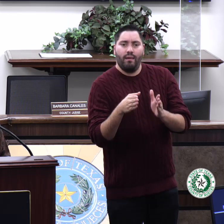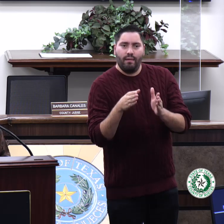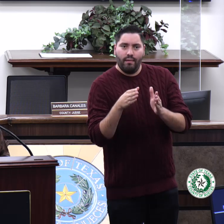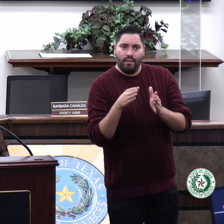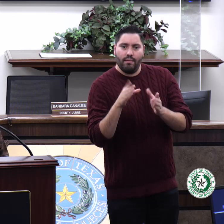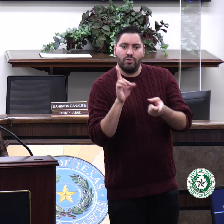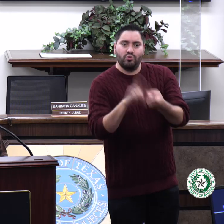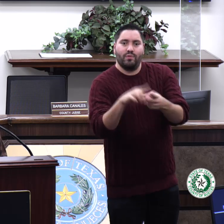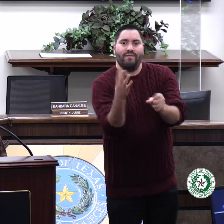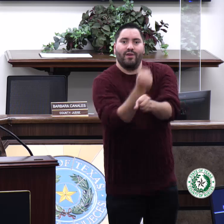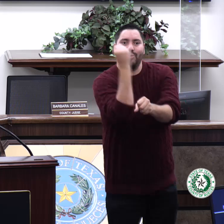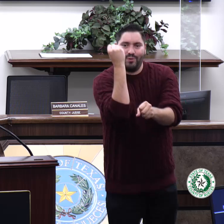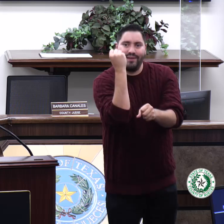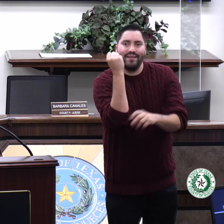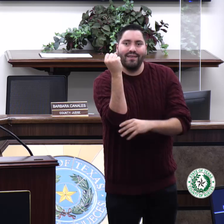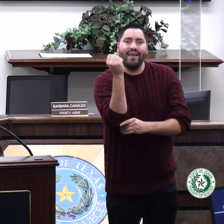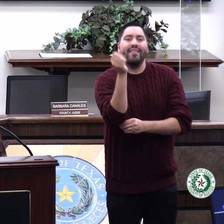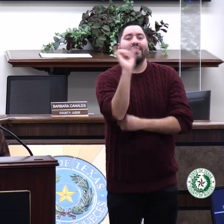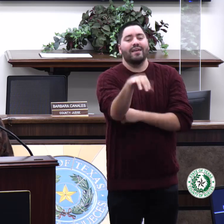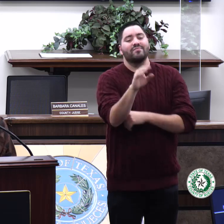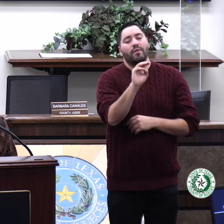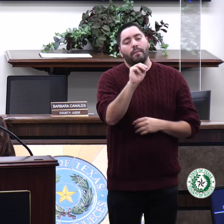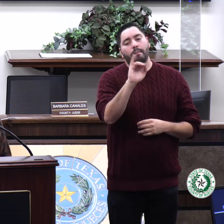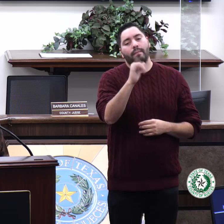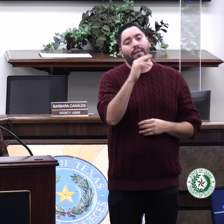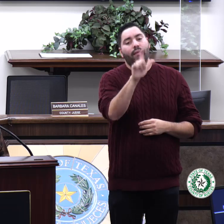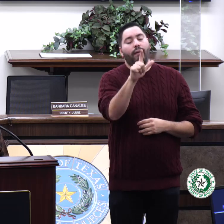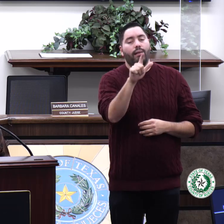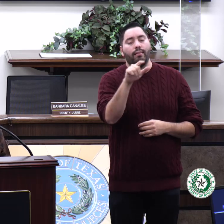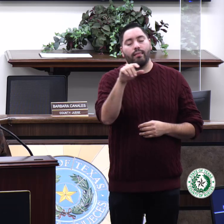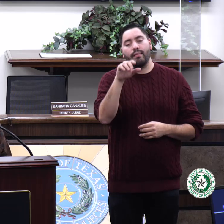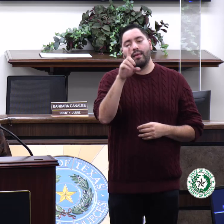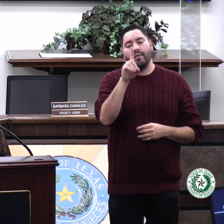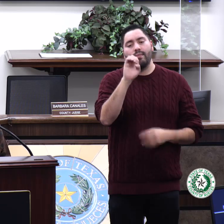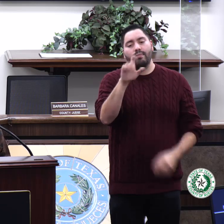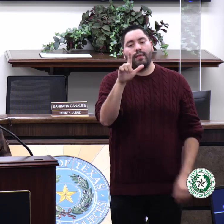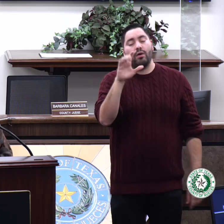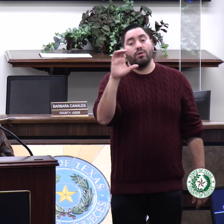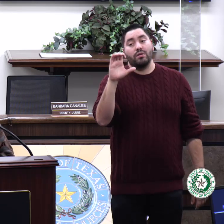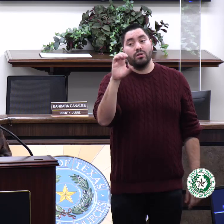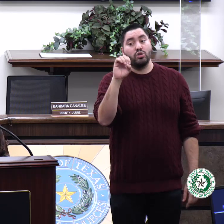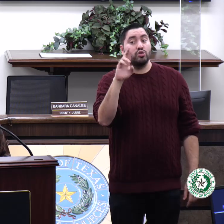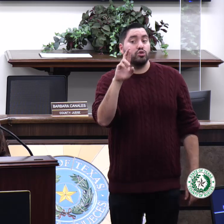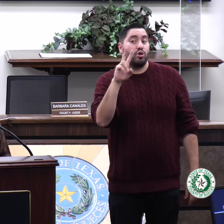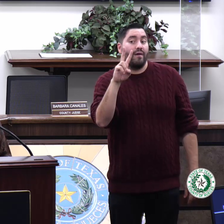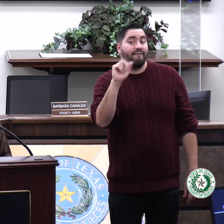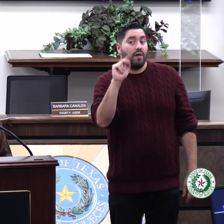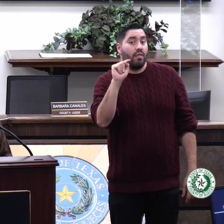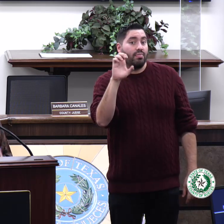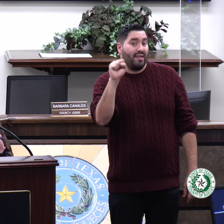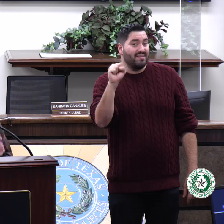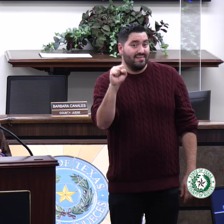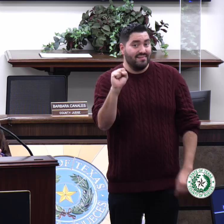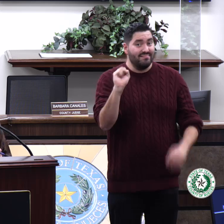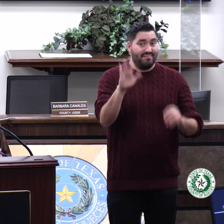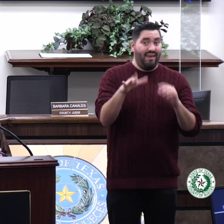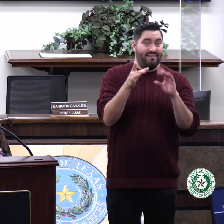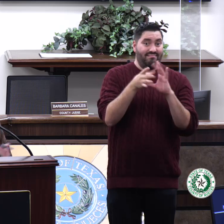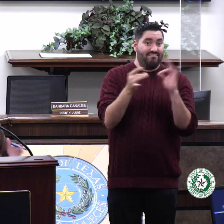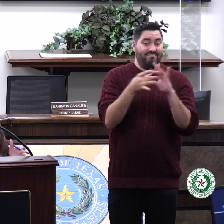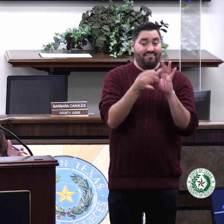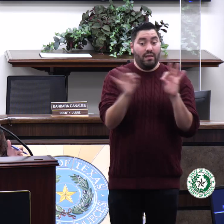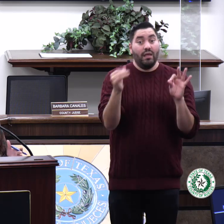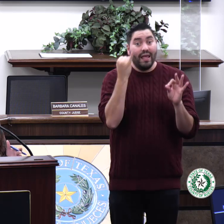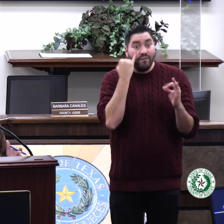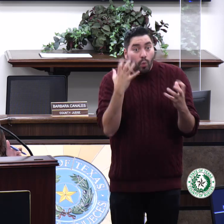beautifully written line by Miguel de Cervantes, the famous author of Don Quixote, and it says it all. You want to win?